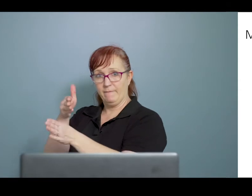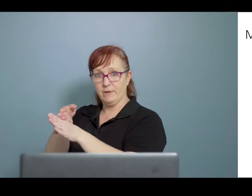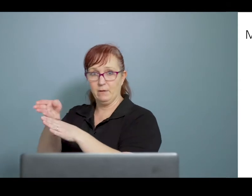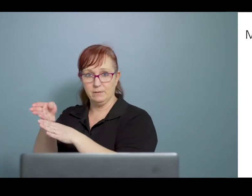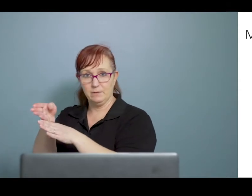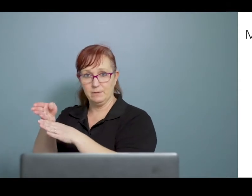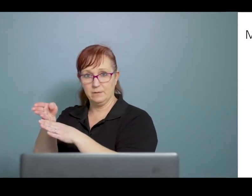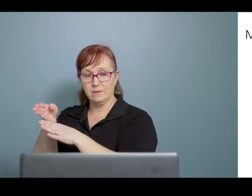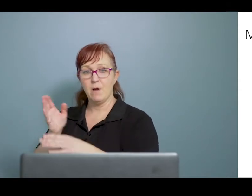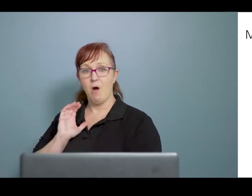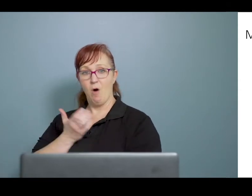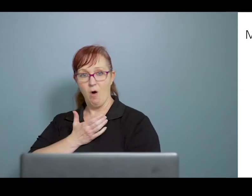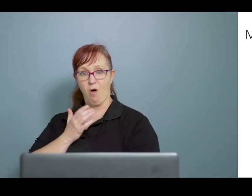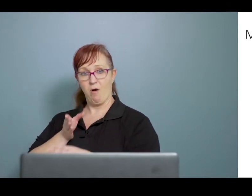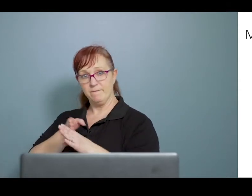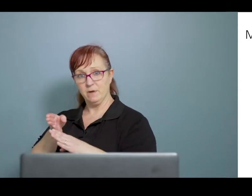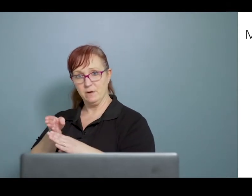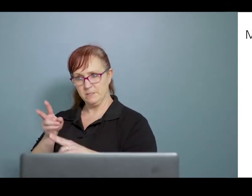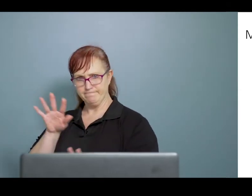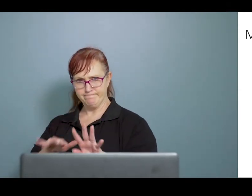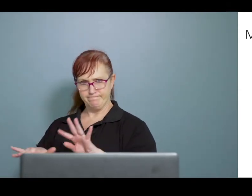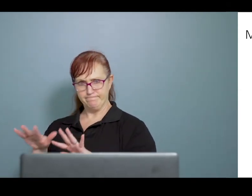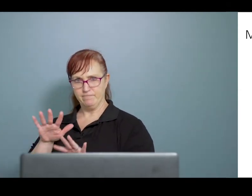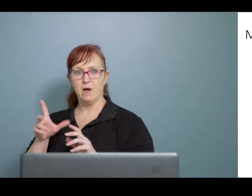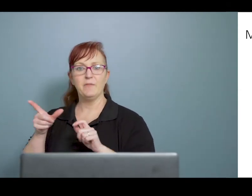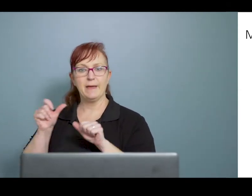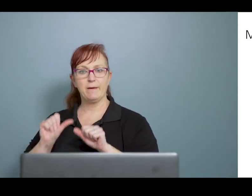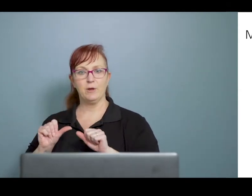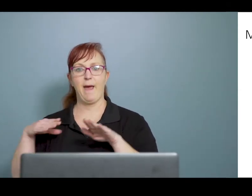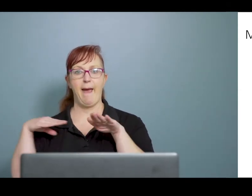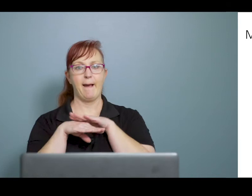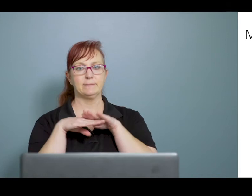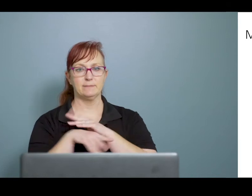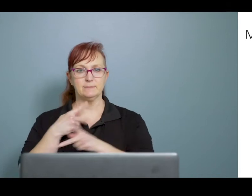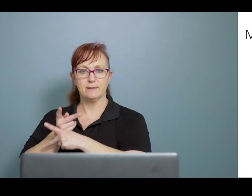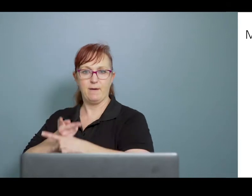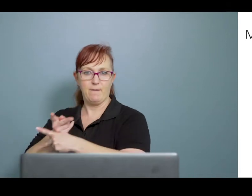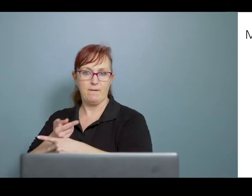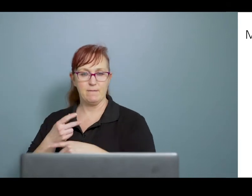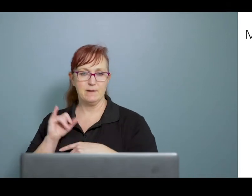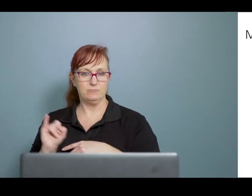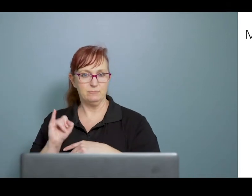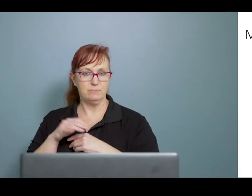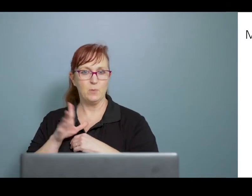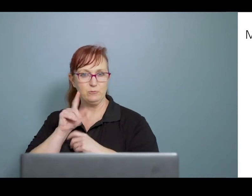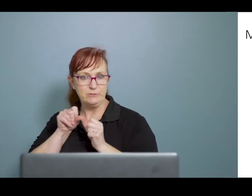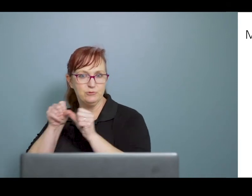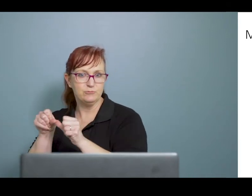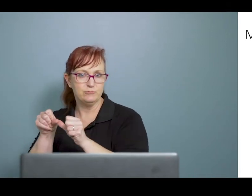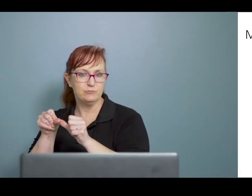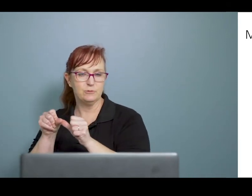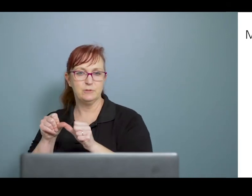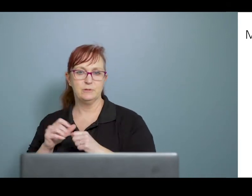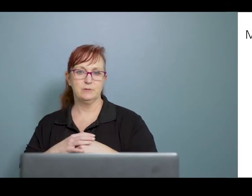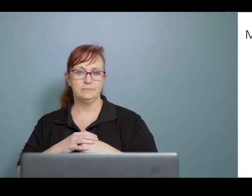that a lot of people have been able to access care that maybe couldn't have before. And so that is a way that we can continue past